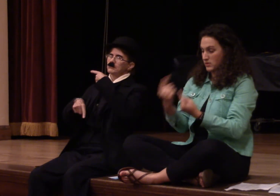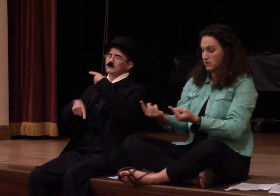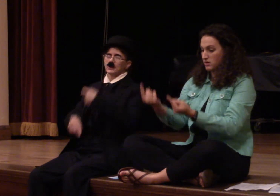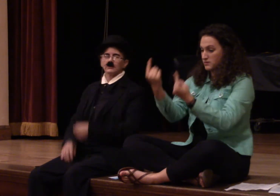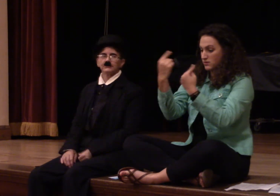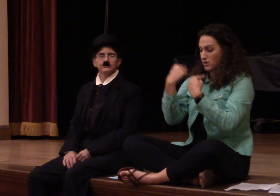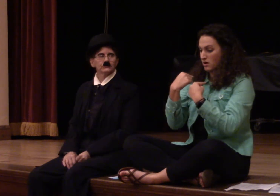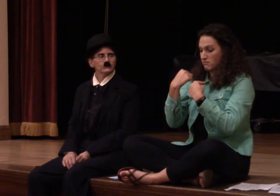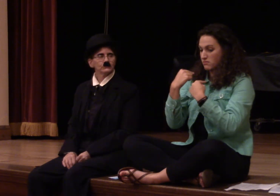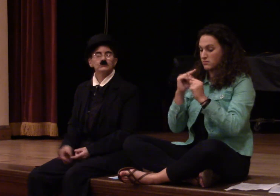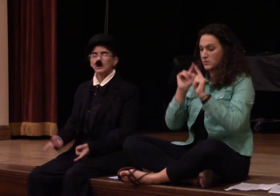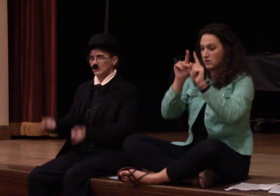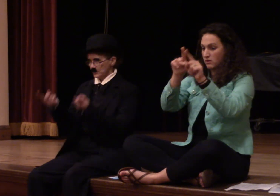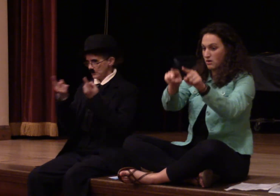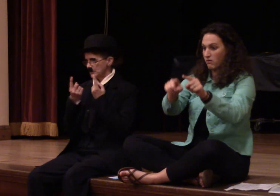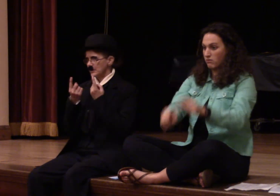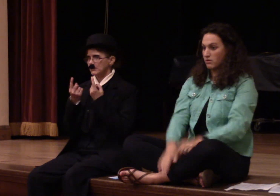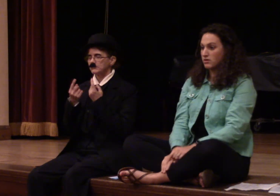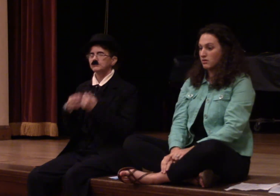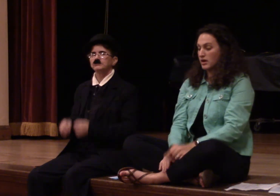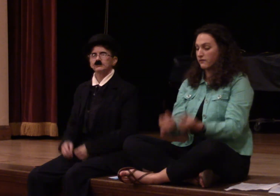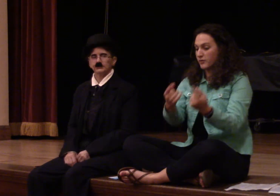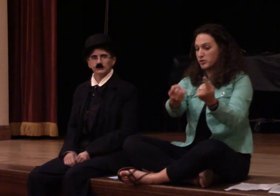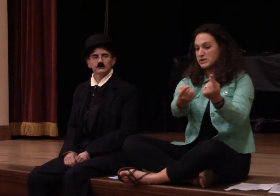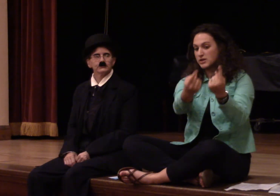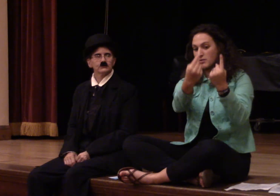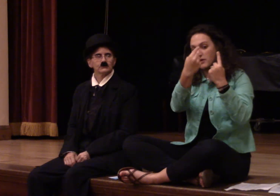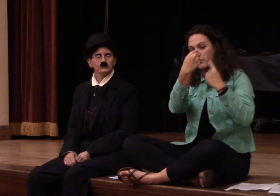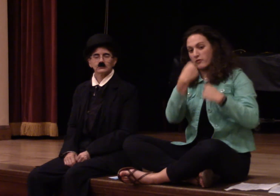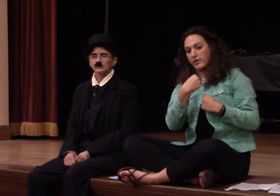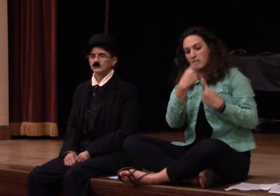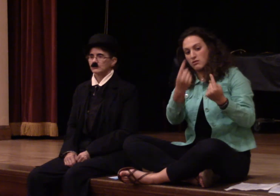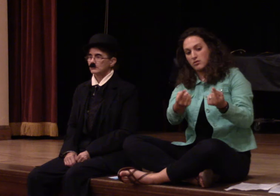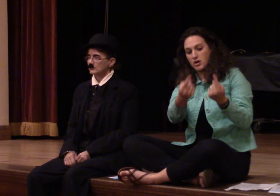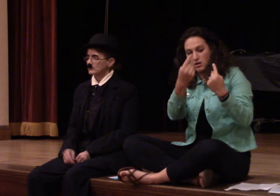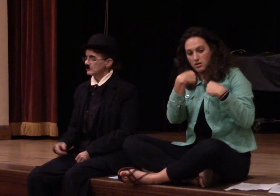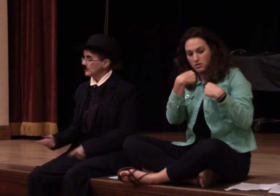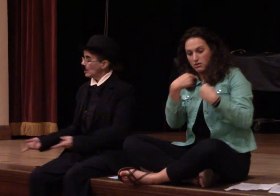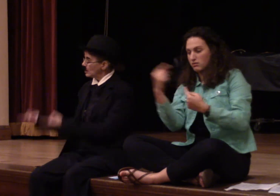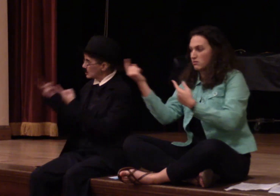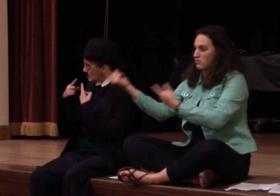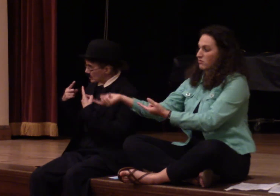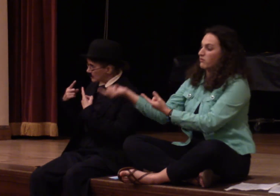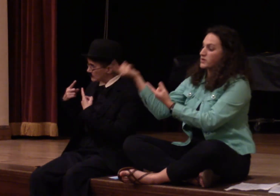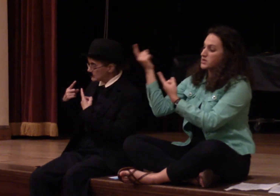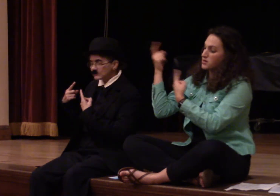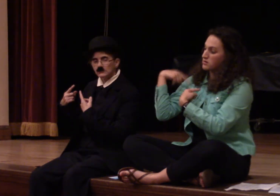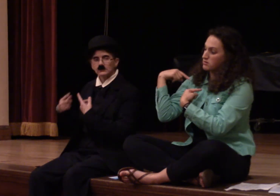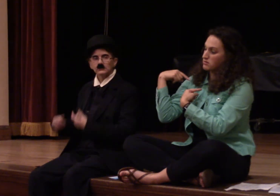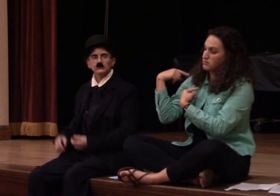Yep, so come, go. And if the person's coming from over there, over here,